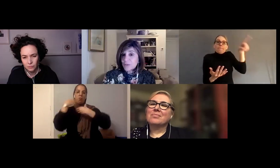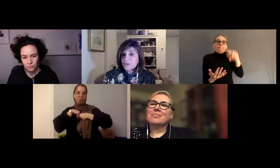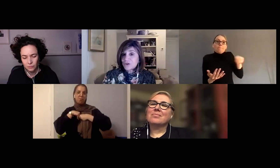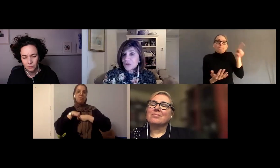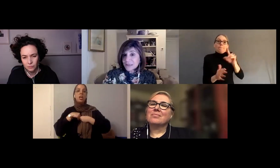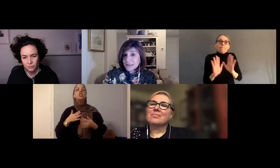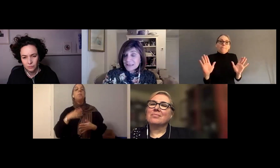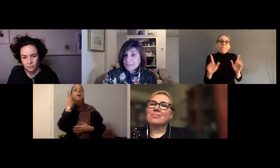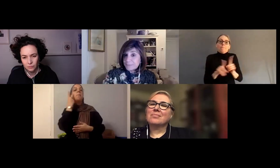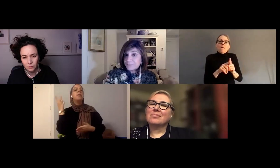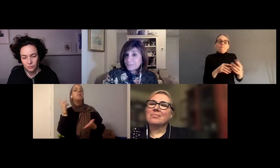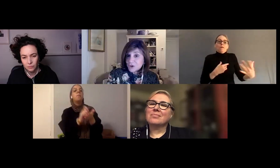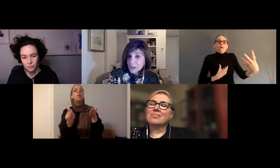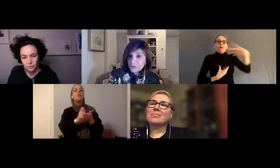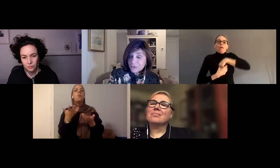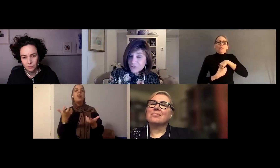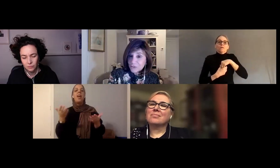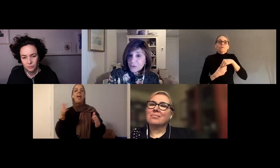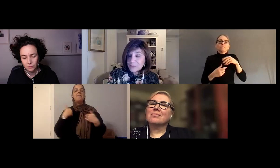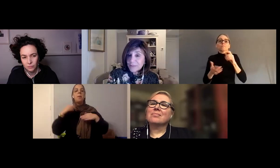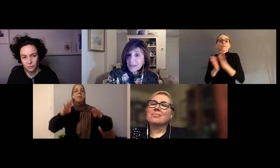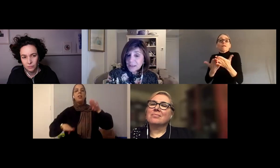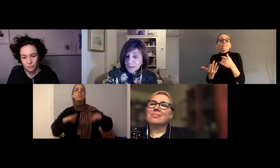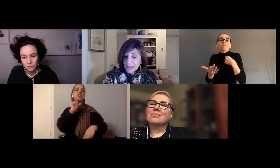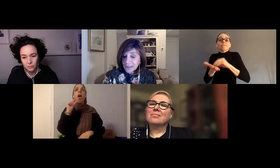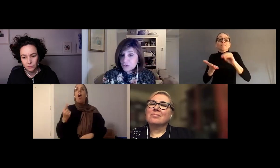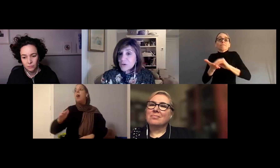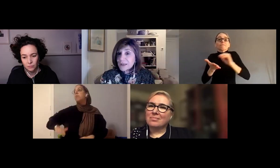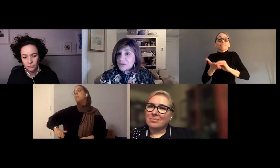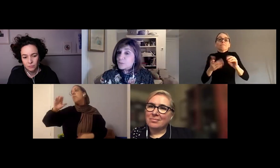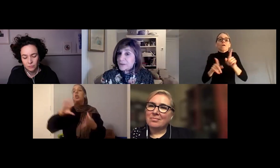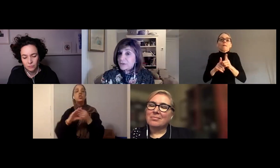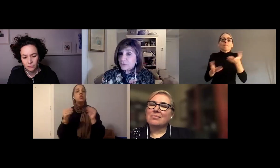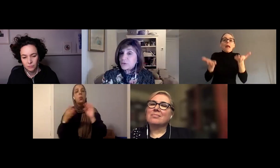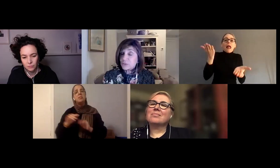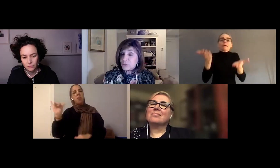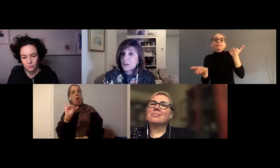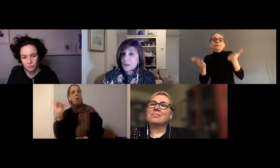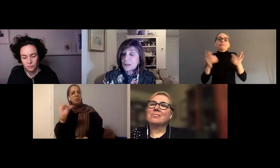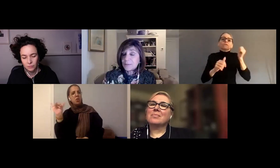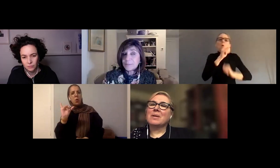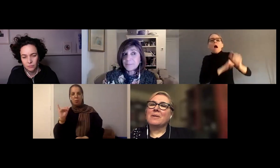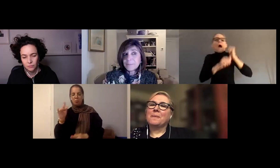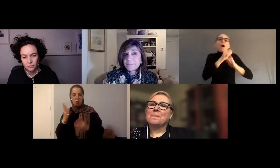so it wasn't just my childhood story, but I tried to bring it through.